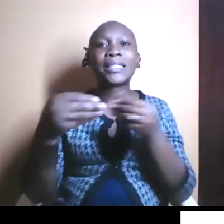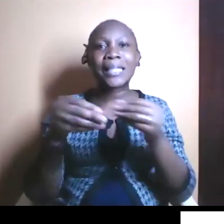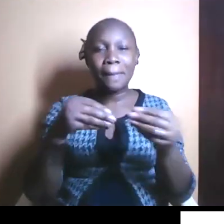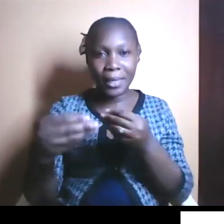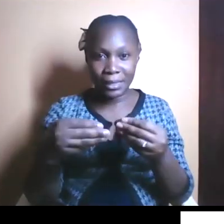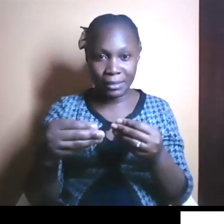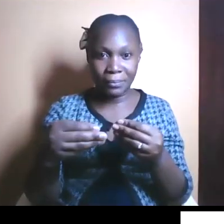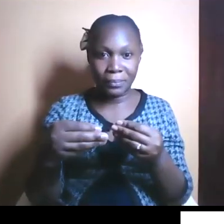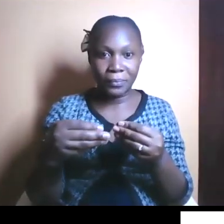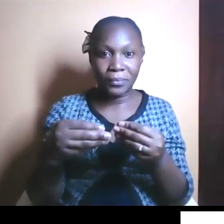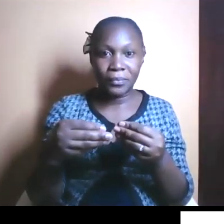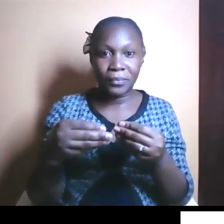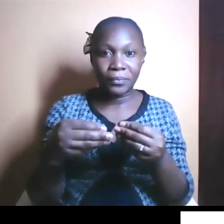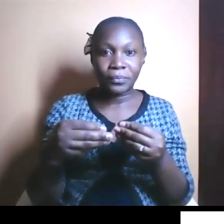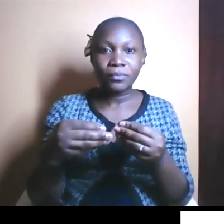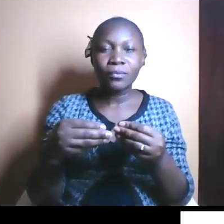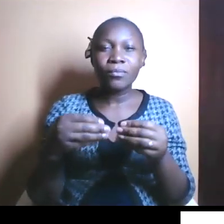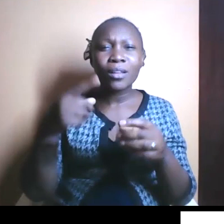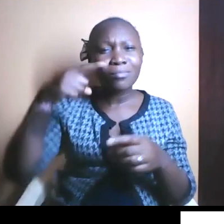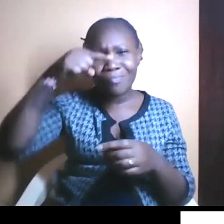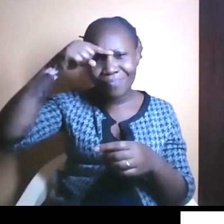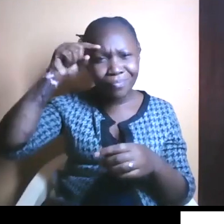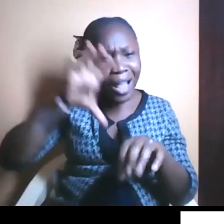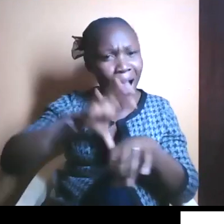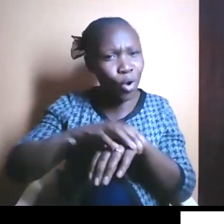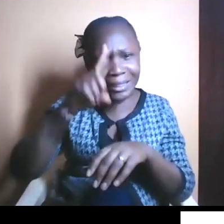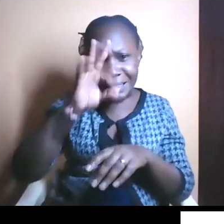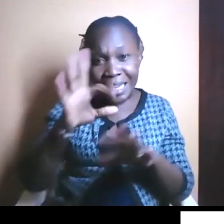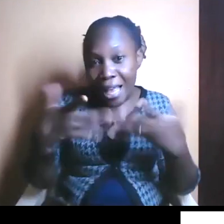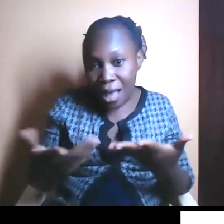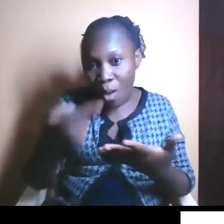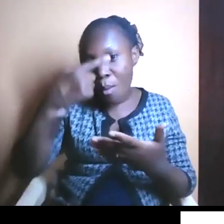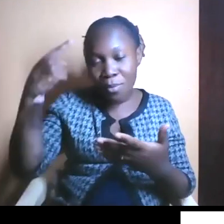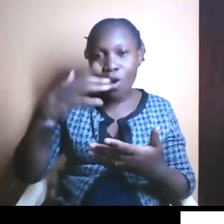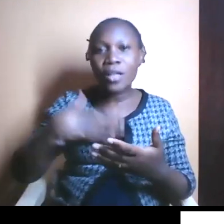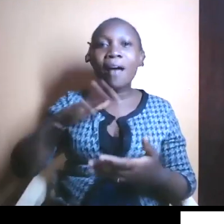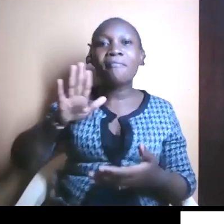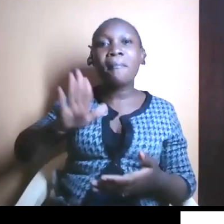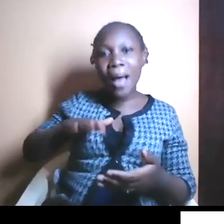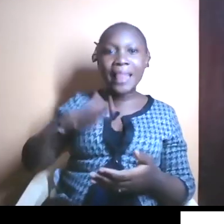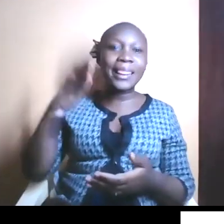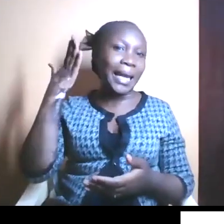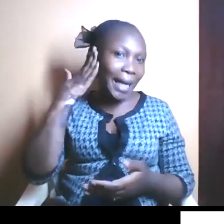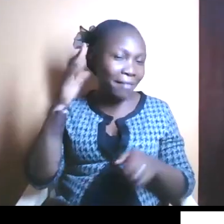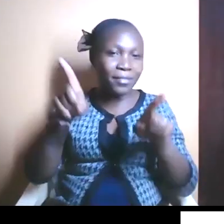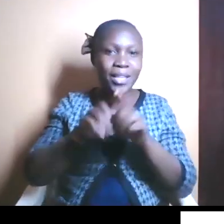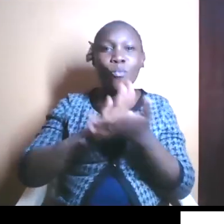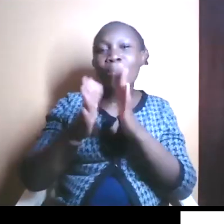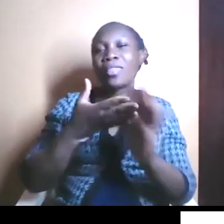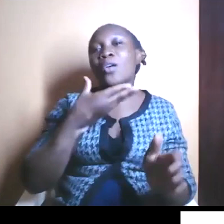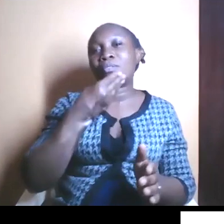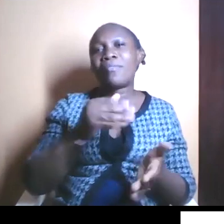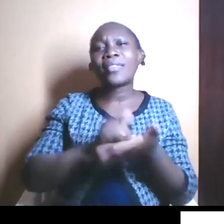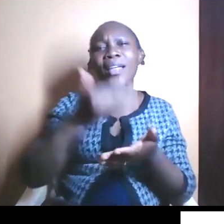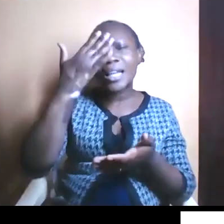PWDs is rooted in the fact that she is born of the widowed deaf mother. This developed the urge and